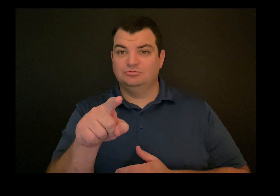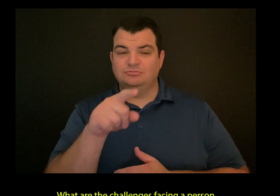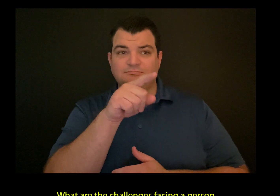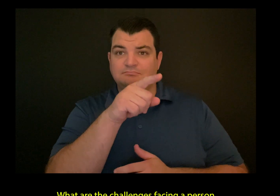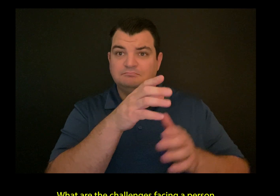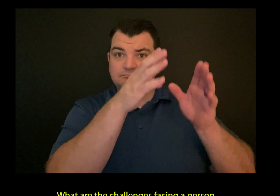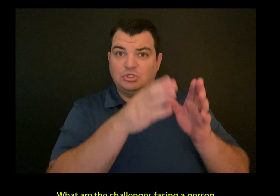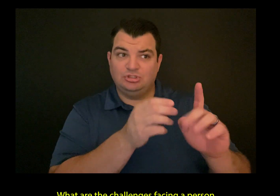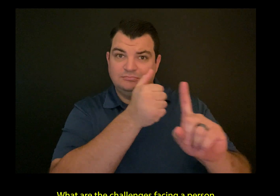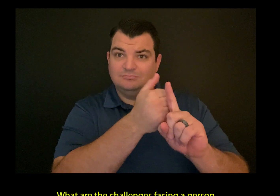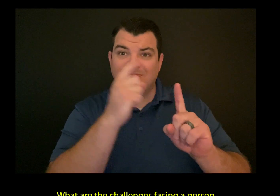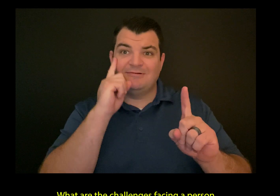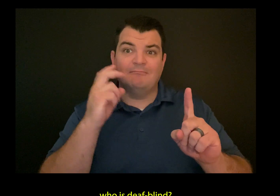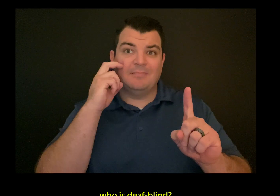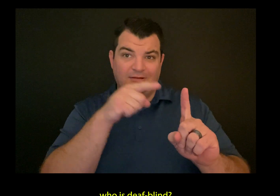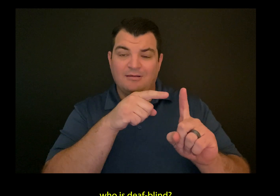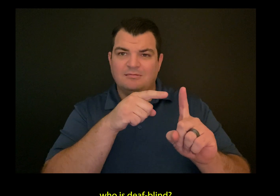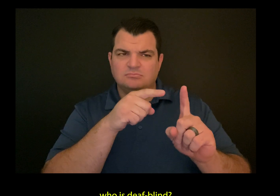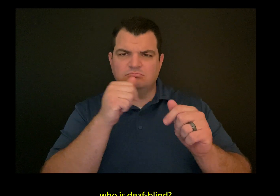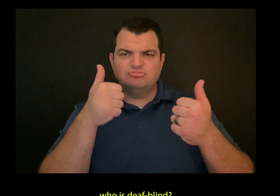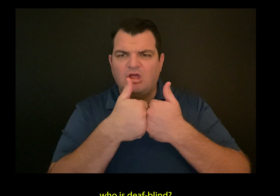What are the challenges facing a person who is deafblind?